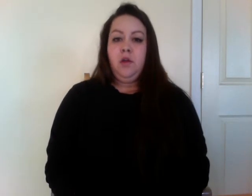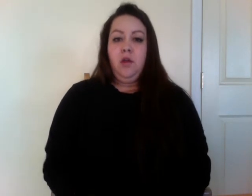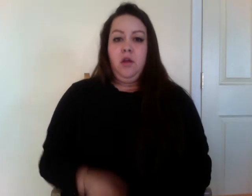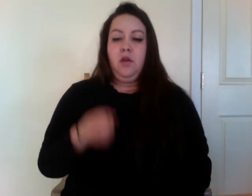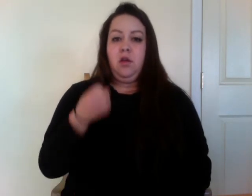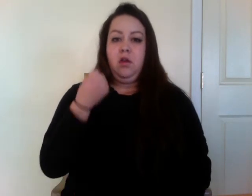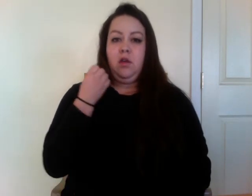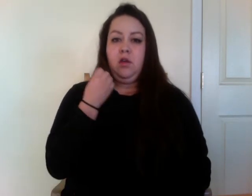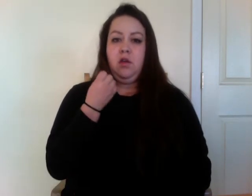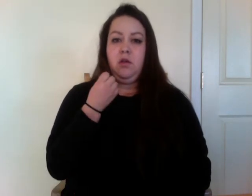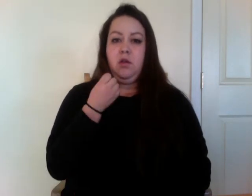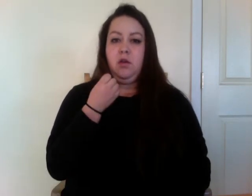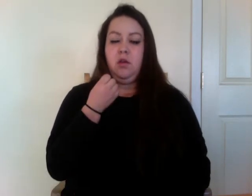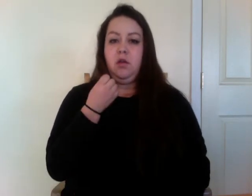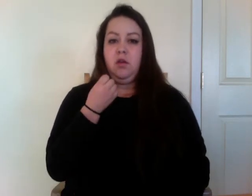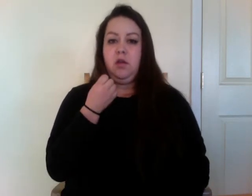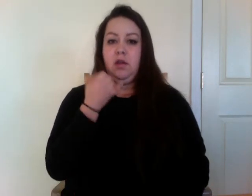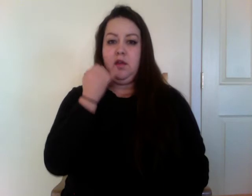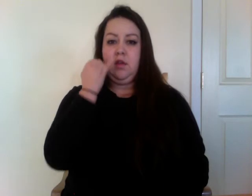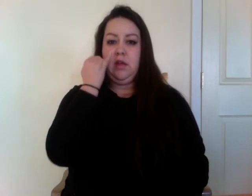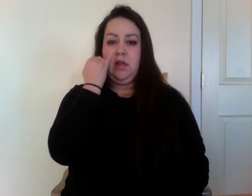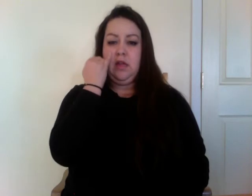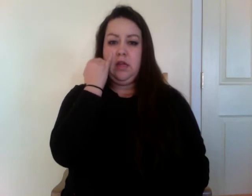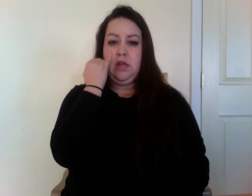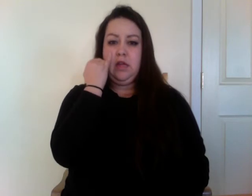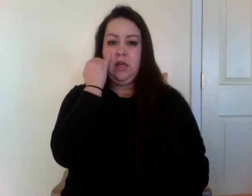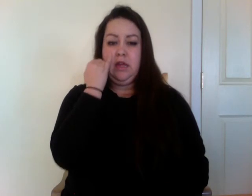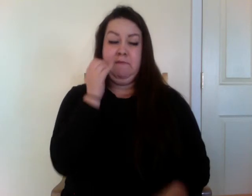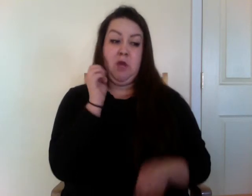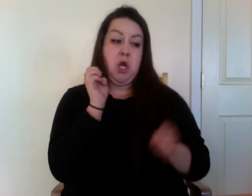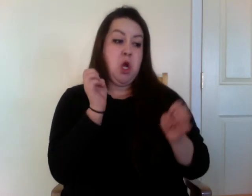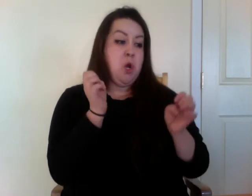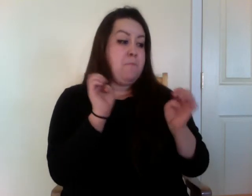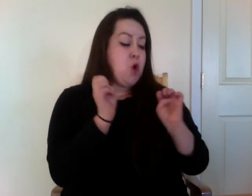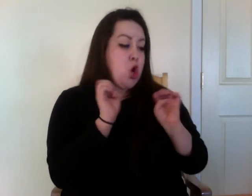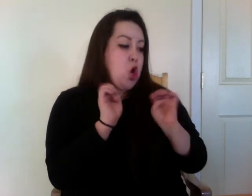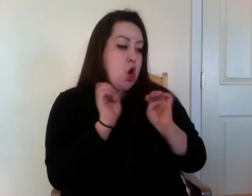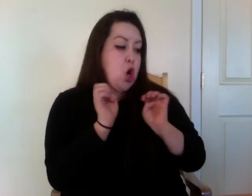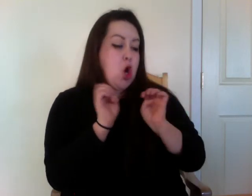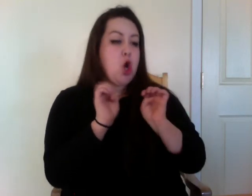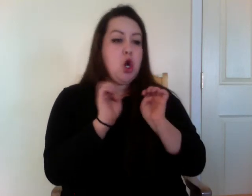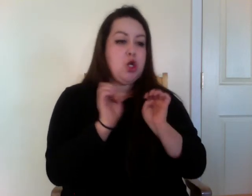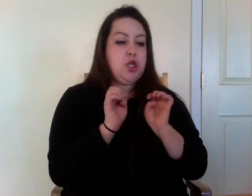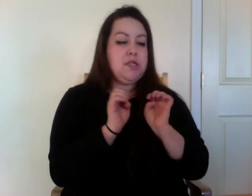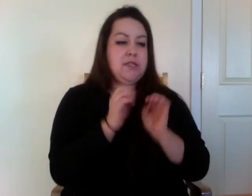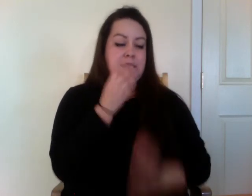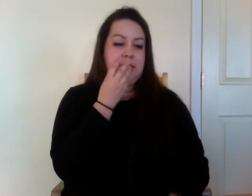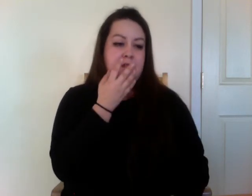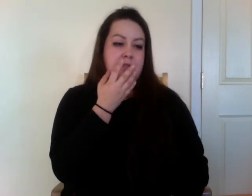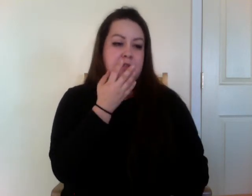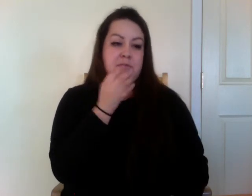individual, family member or friend or whatnot, say, oh yeah, Johnny is in building X in